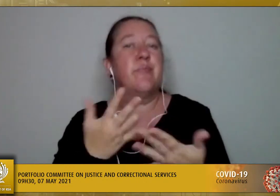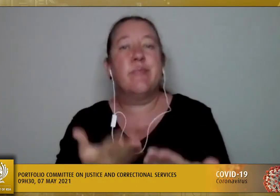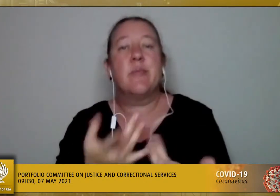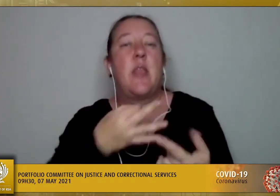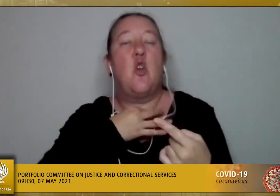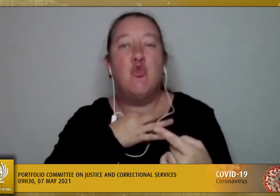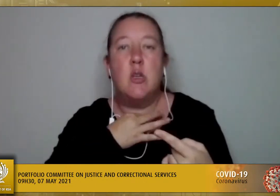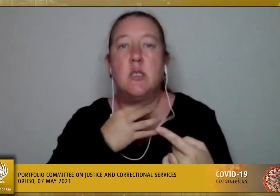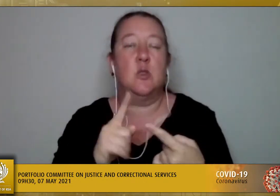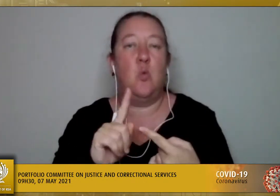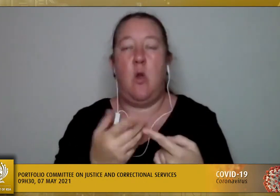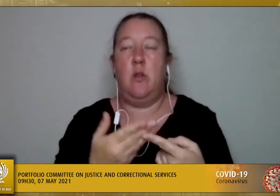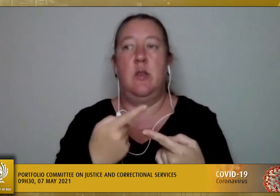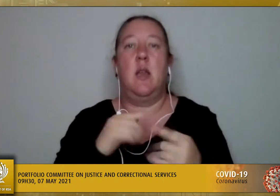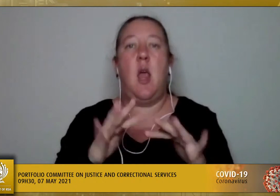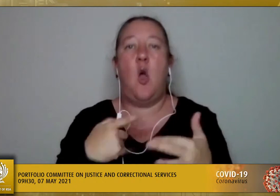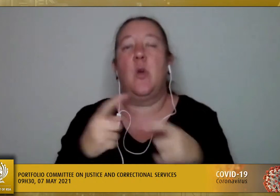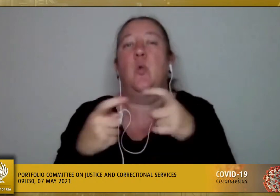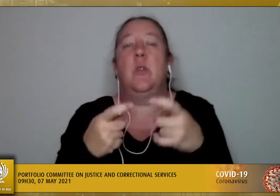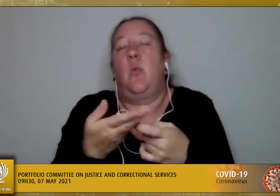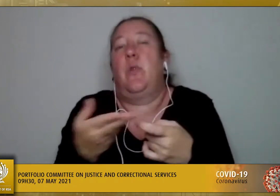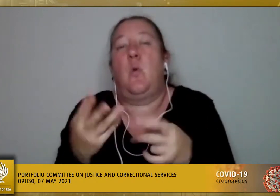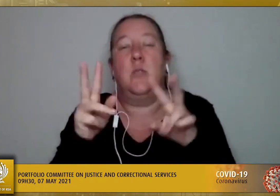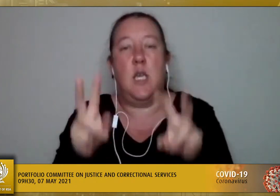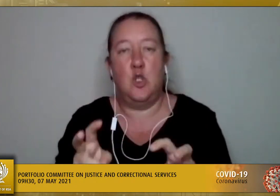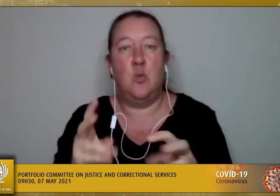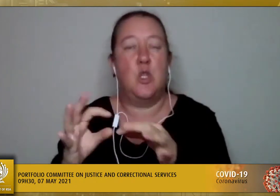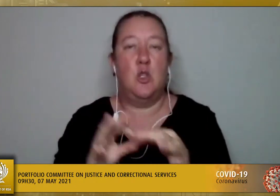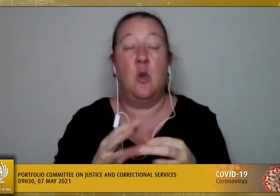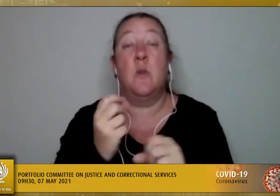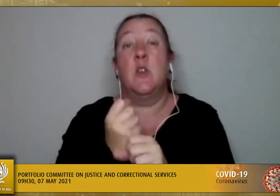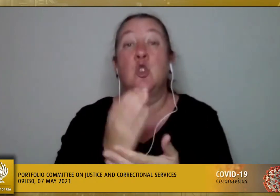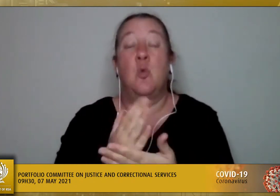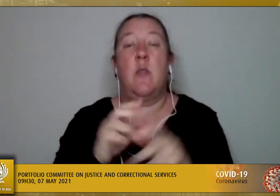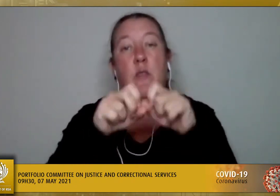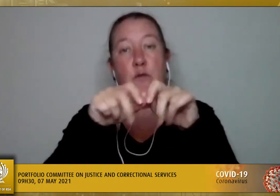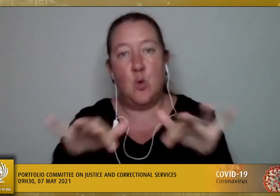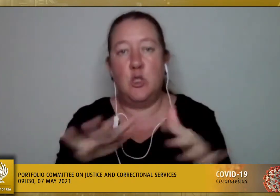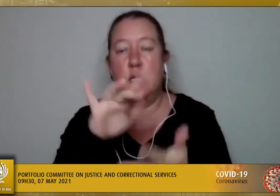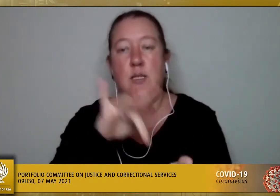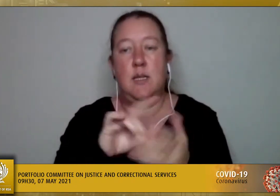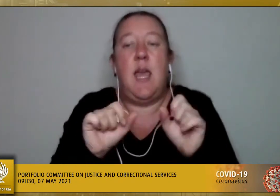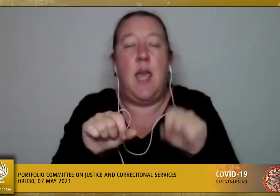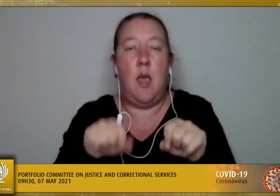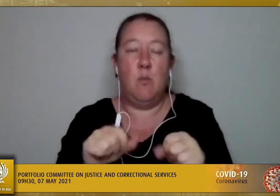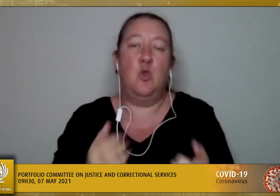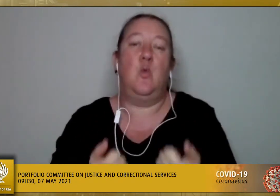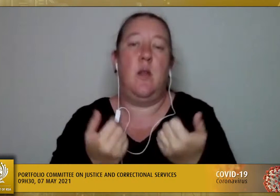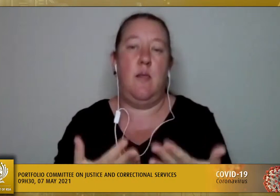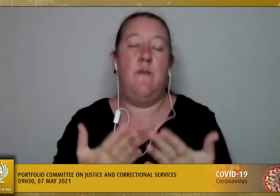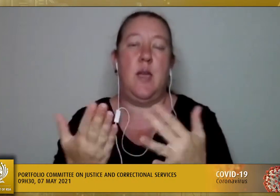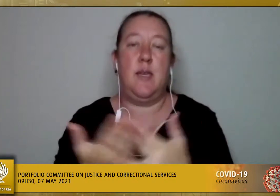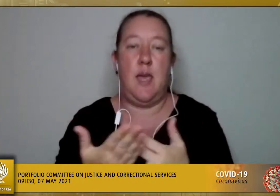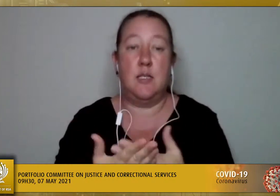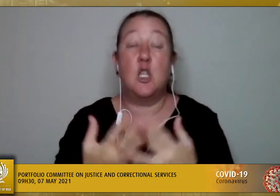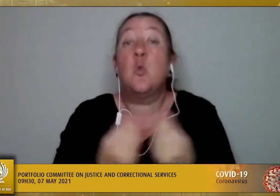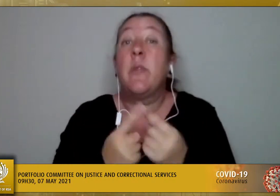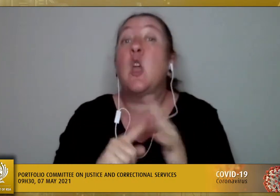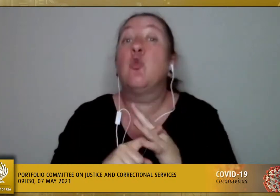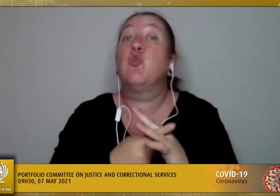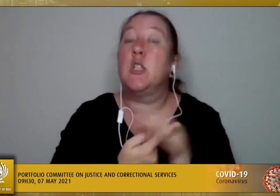risks and how we could deal with those issues in terms of ensuring that the fusion Center is able to deliver cases with the original